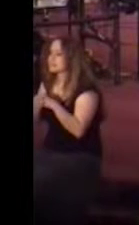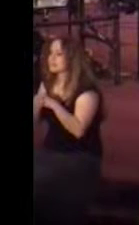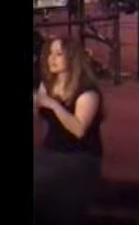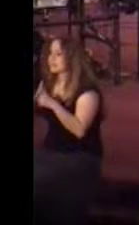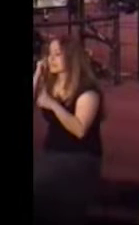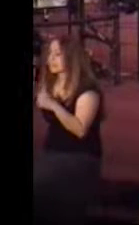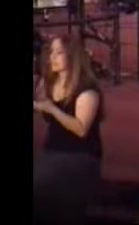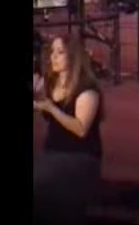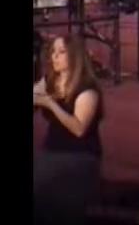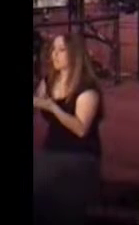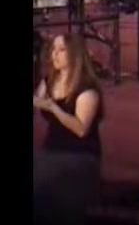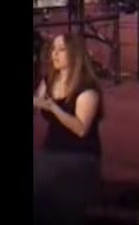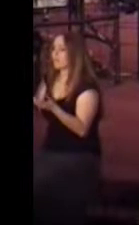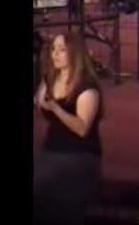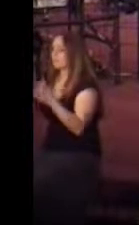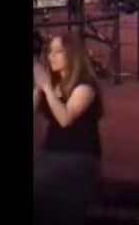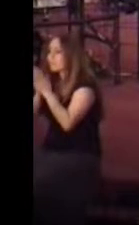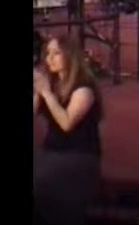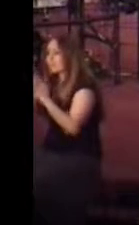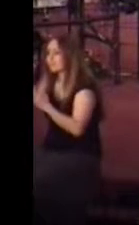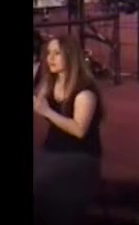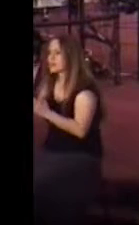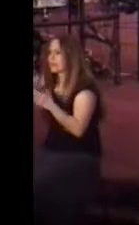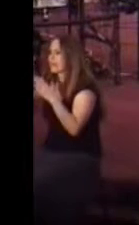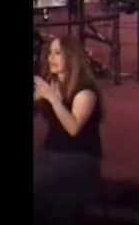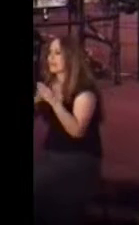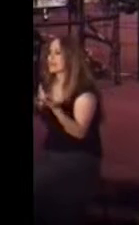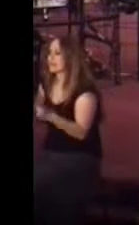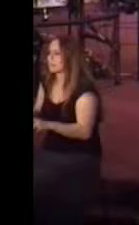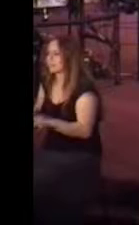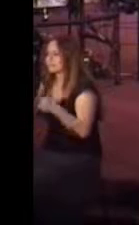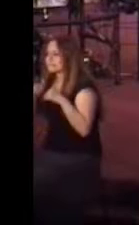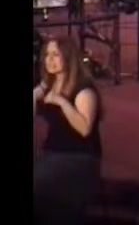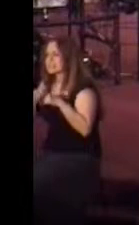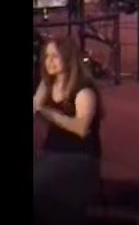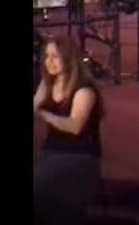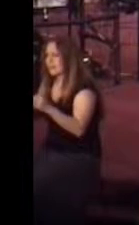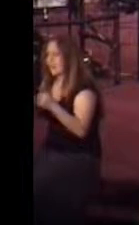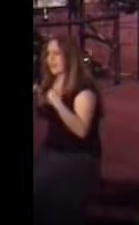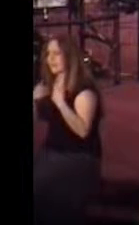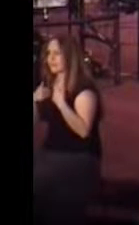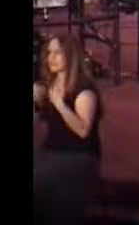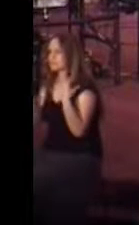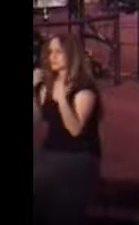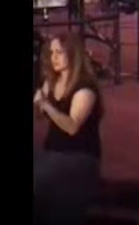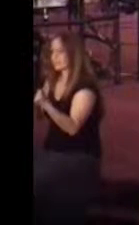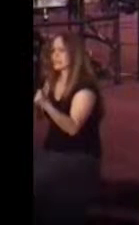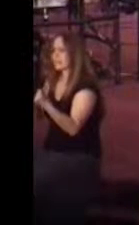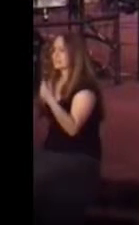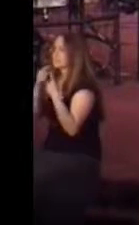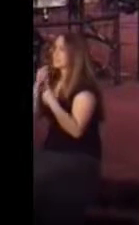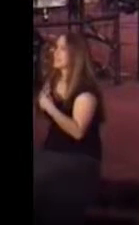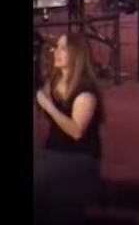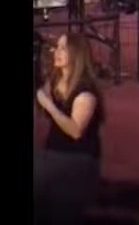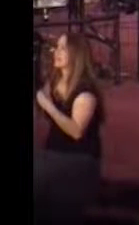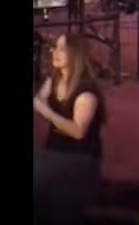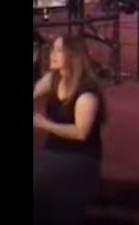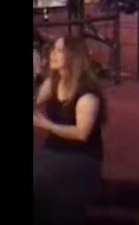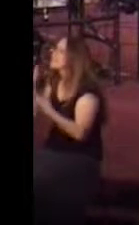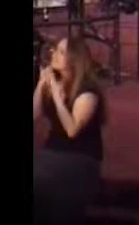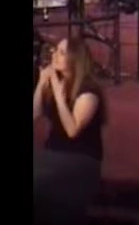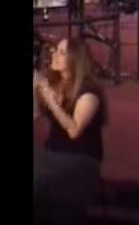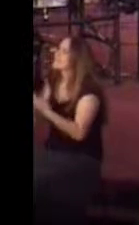praying for never happens, do you still have the faith and strength to stop and say, God, thank you for hearing me?